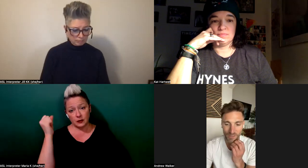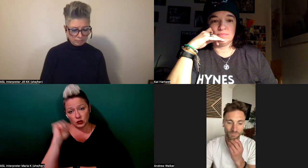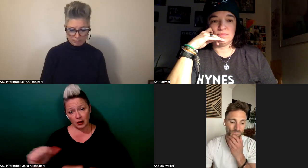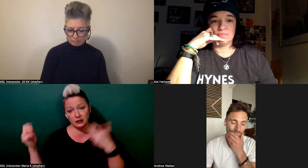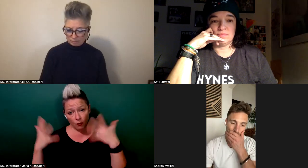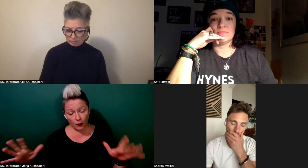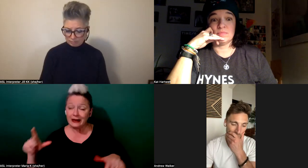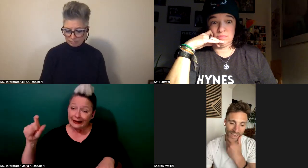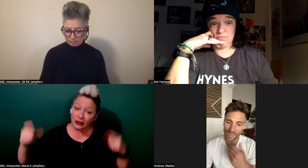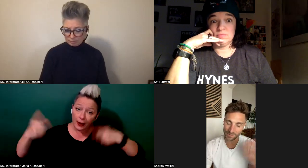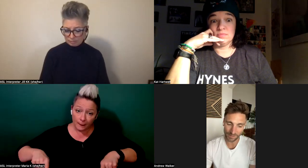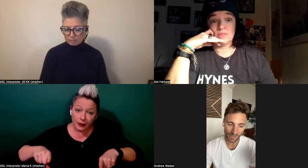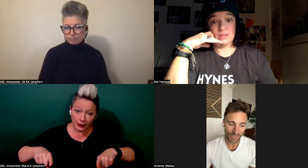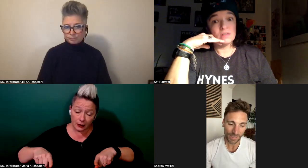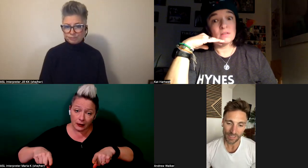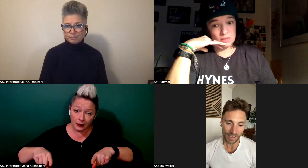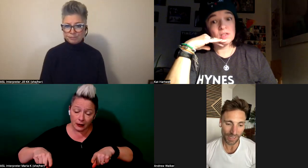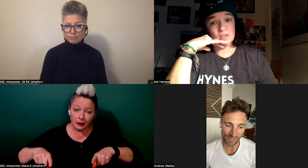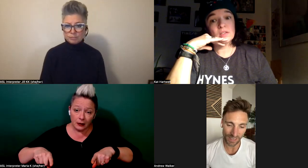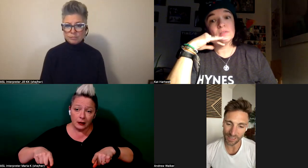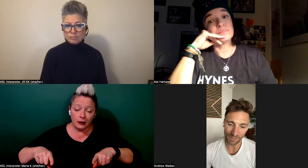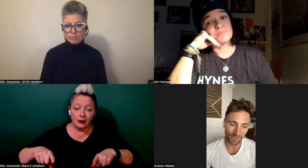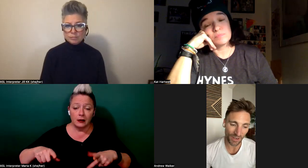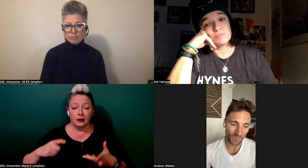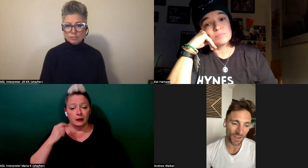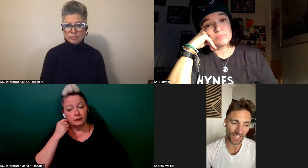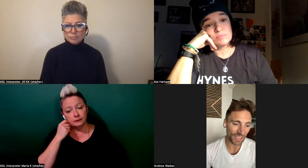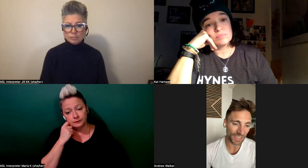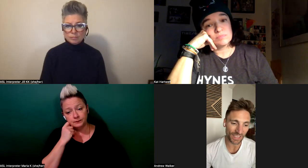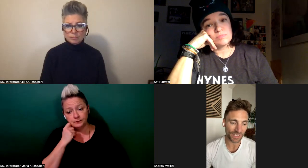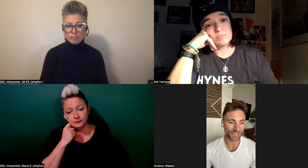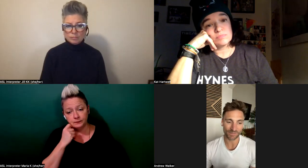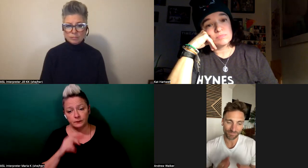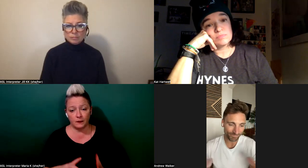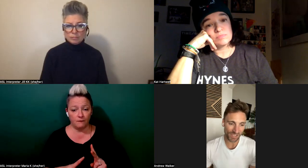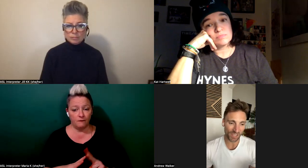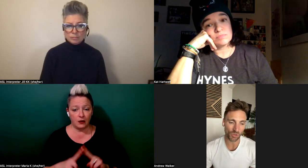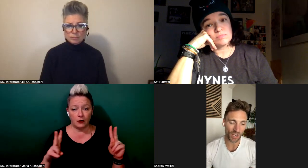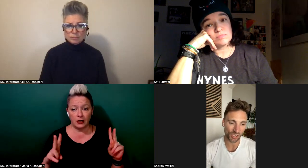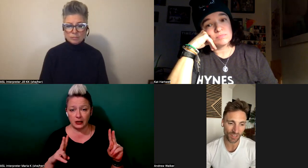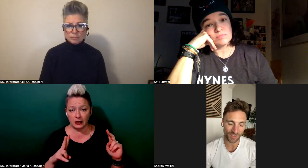to happen, and it's a very finicky